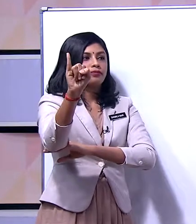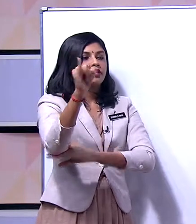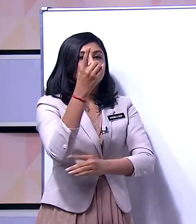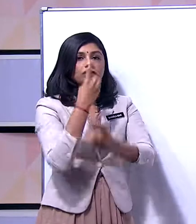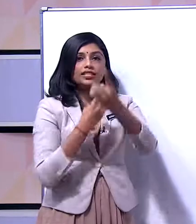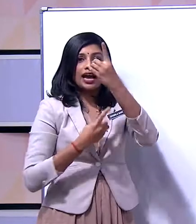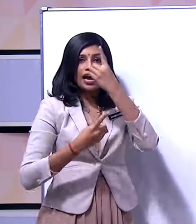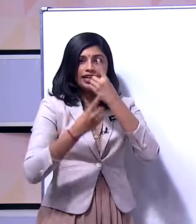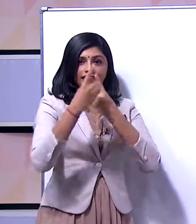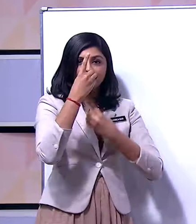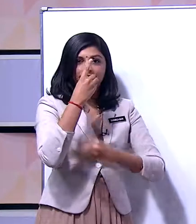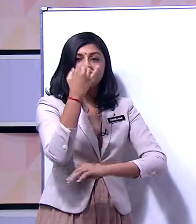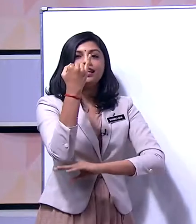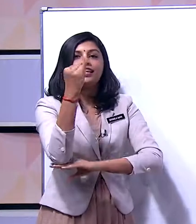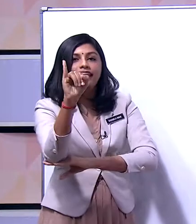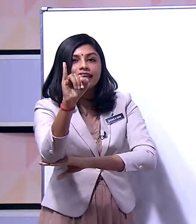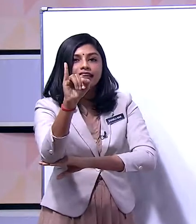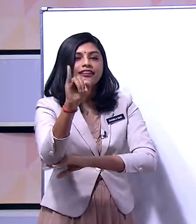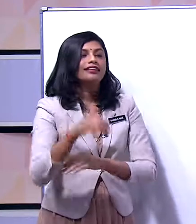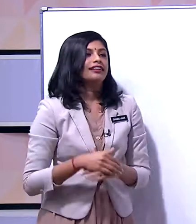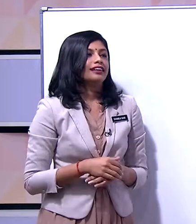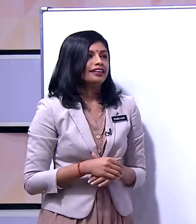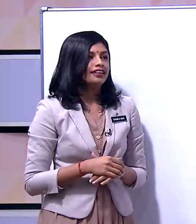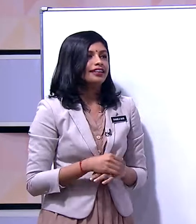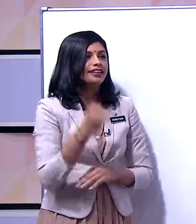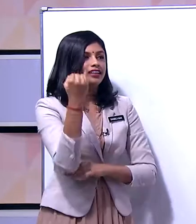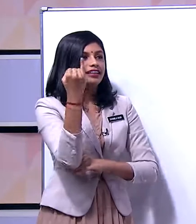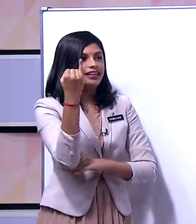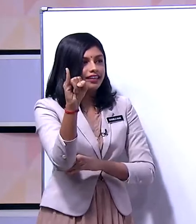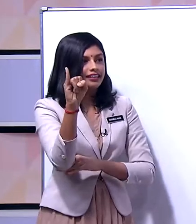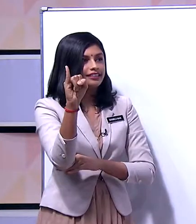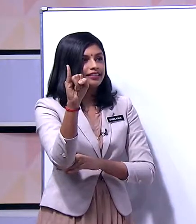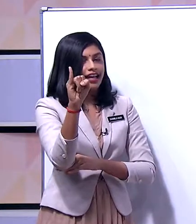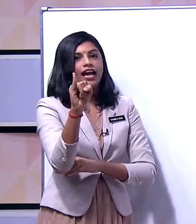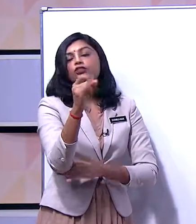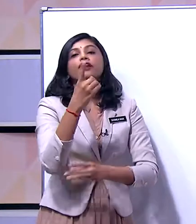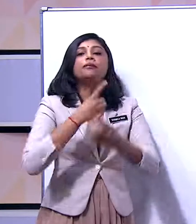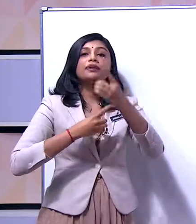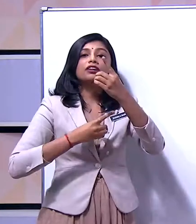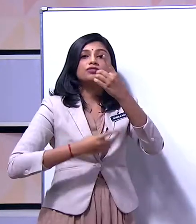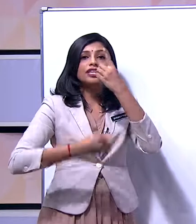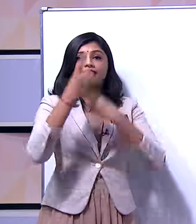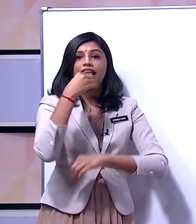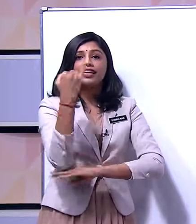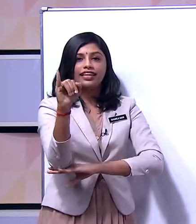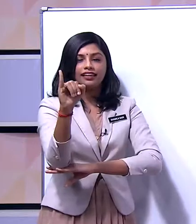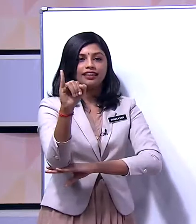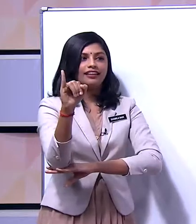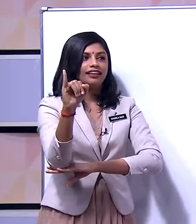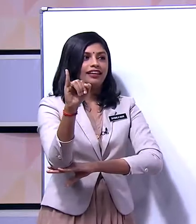So, dine, so ning. Dine, ing. In. Ah, so, when we pronounce, we say dining. All